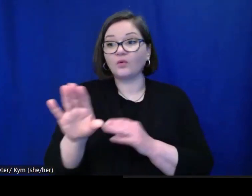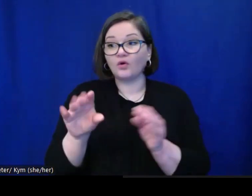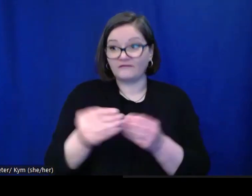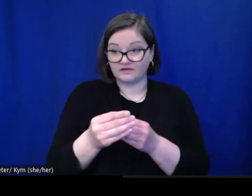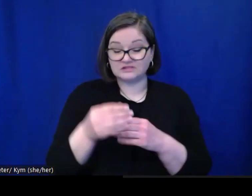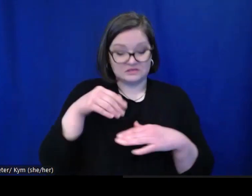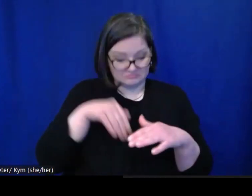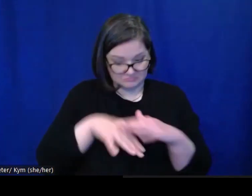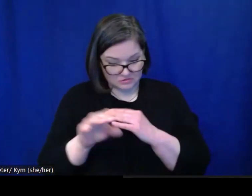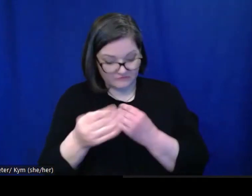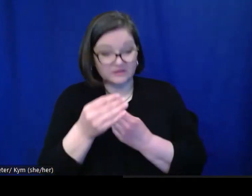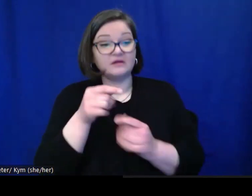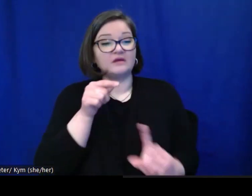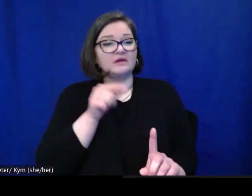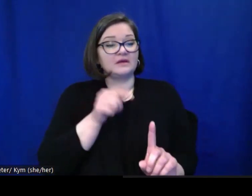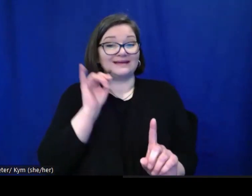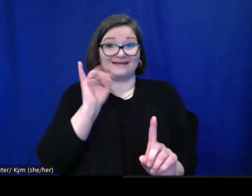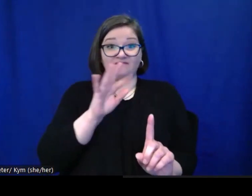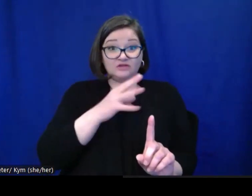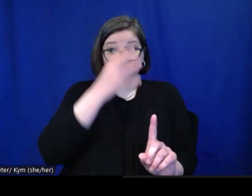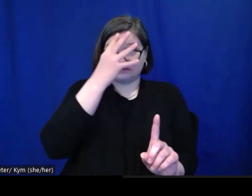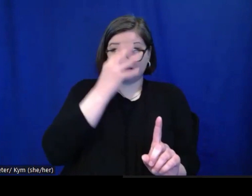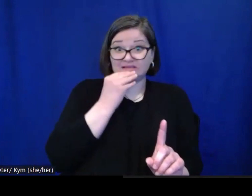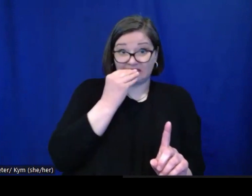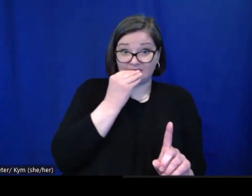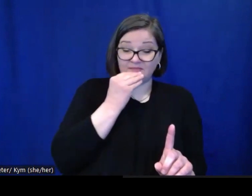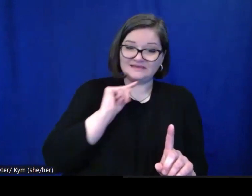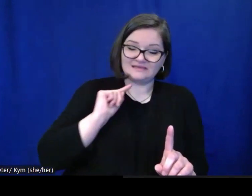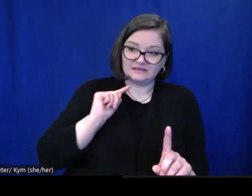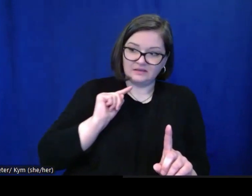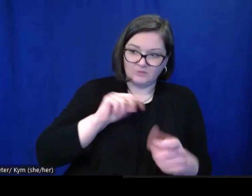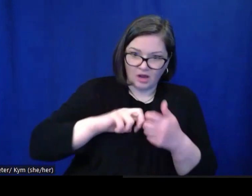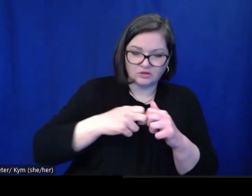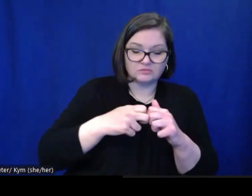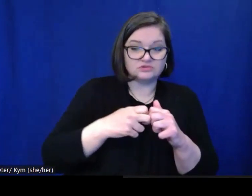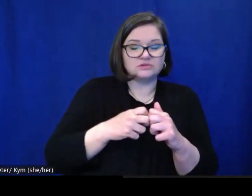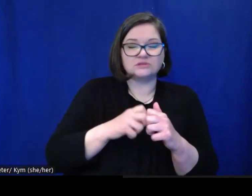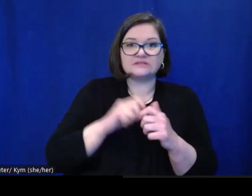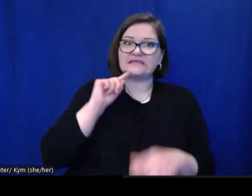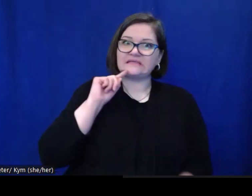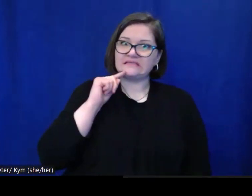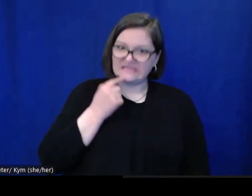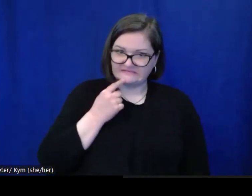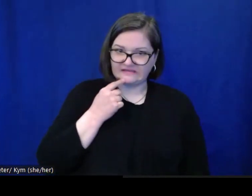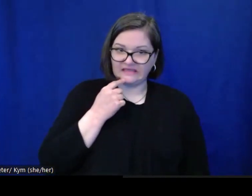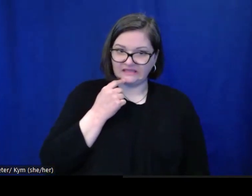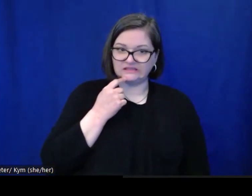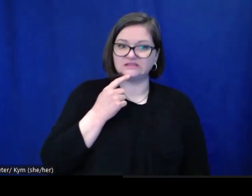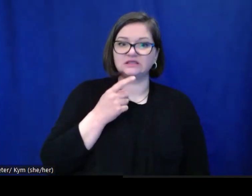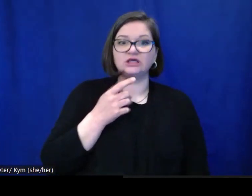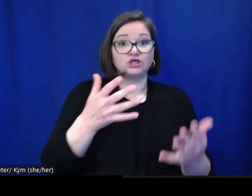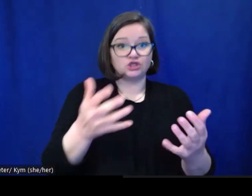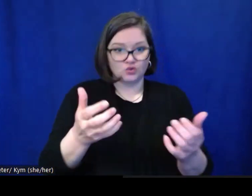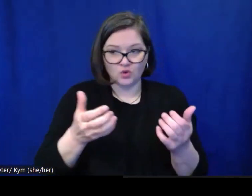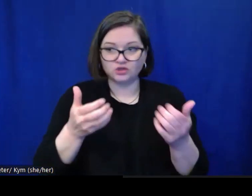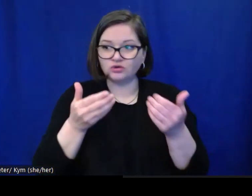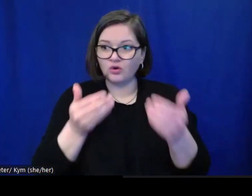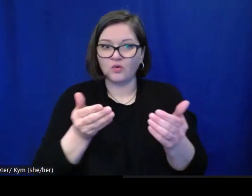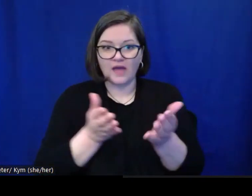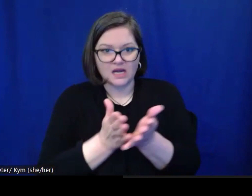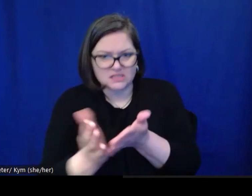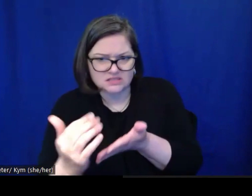experiencing significant sleep disturbance, you're going to want to do thorough assessment around